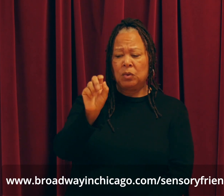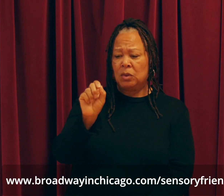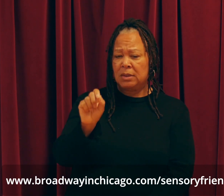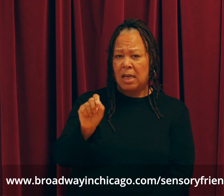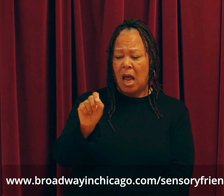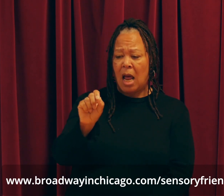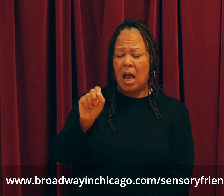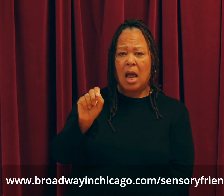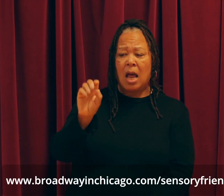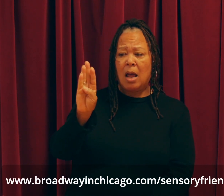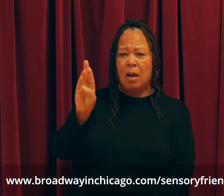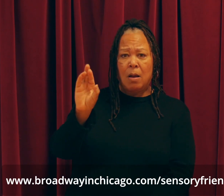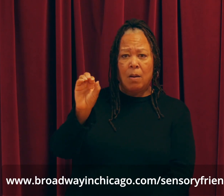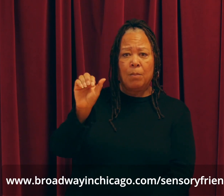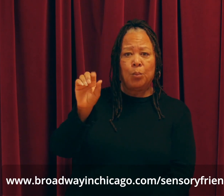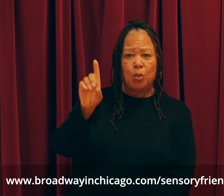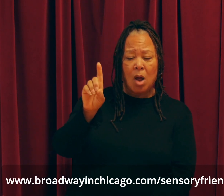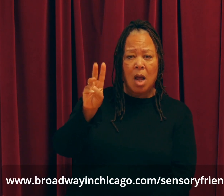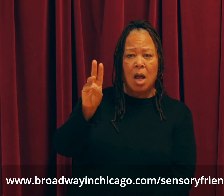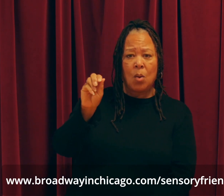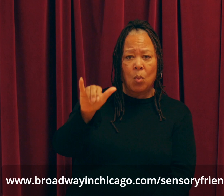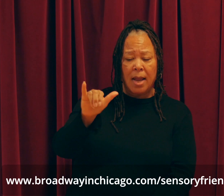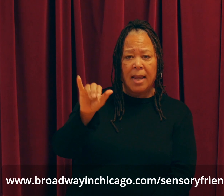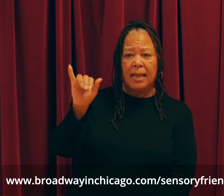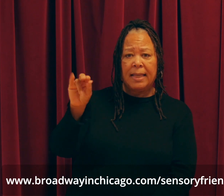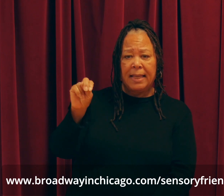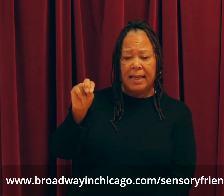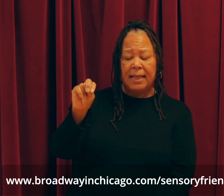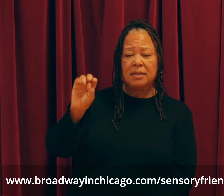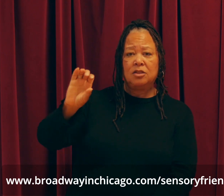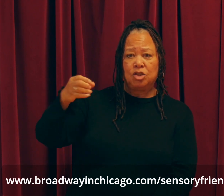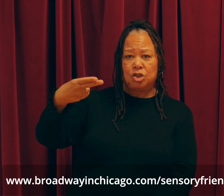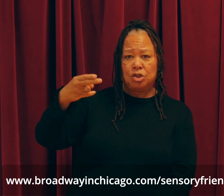www.broadwayinchicago.com/sensory-friendly.